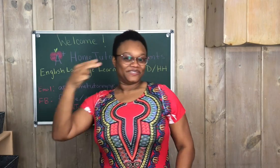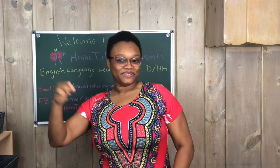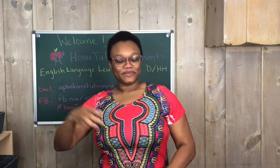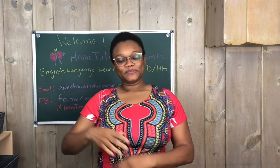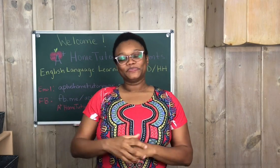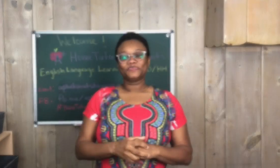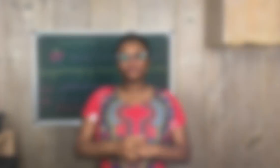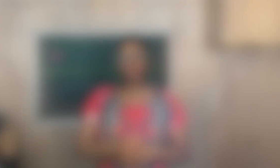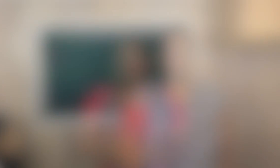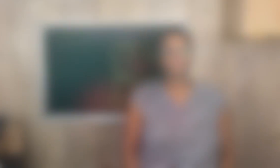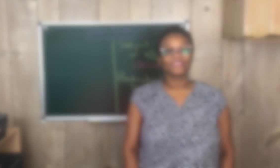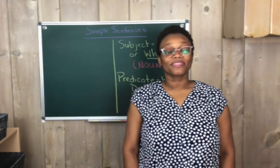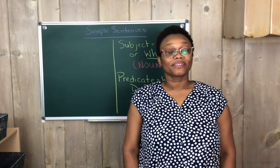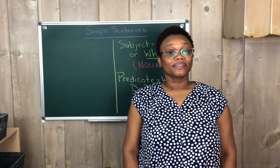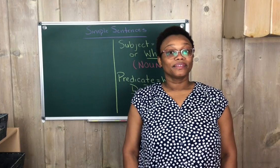Hearing.